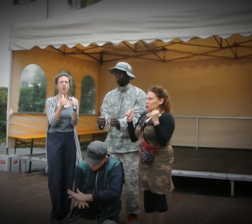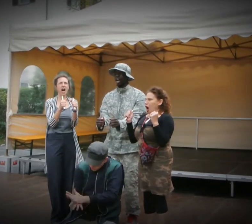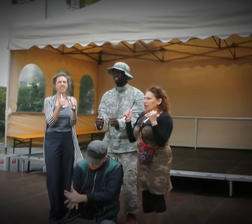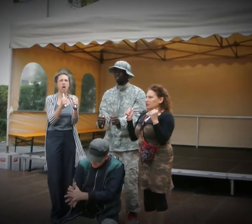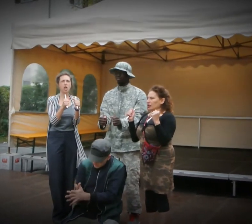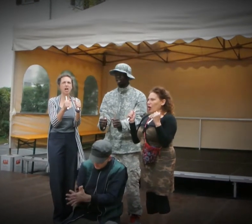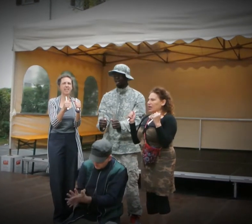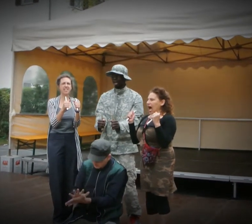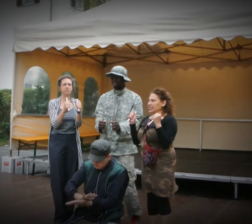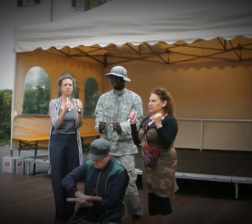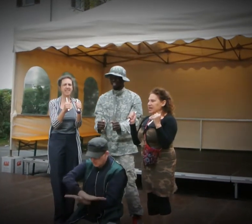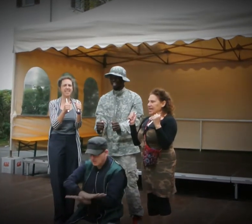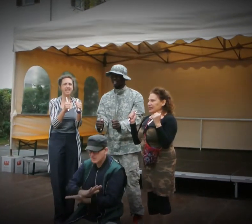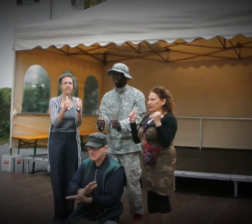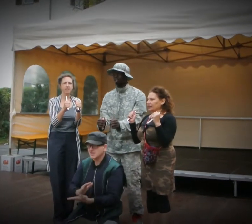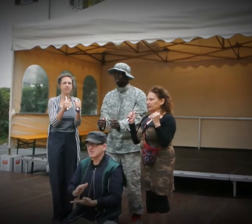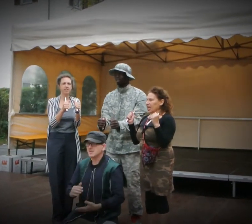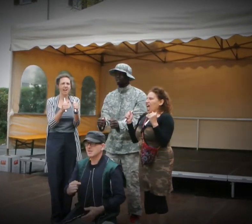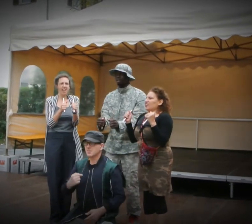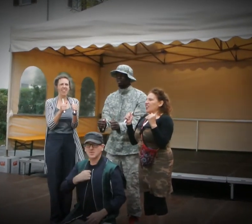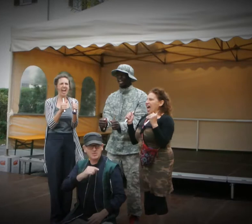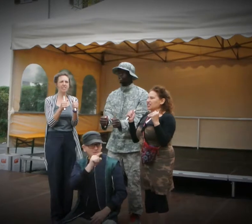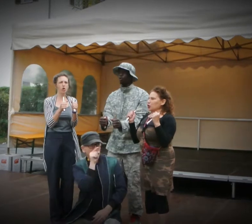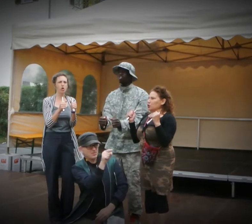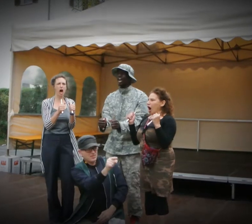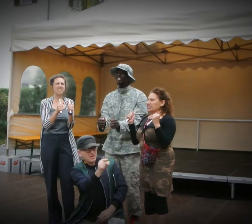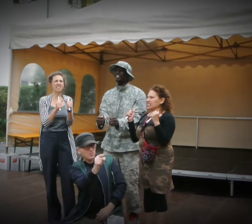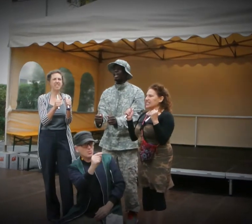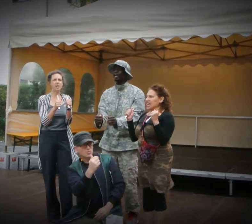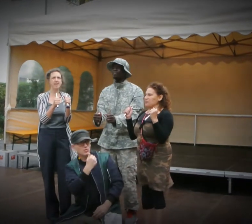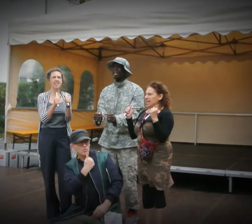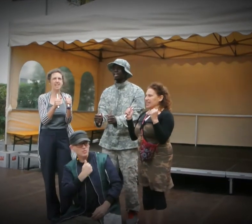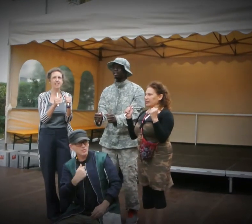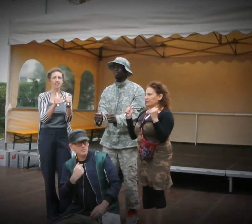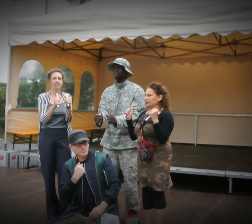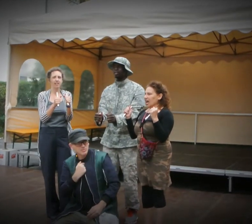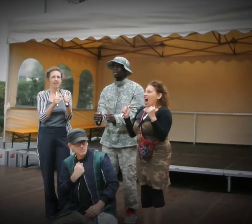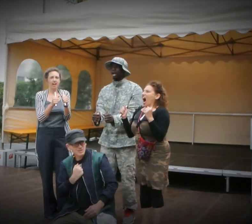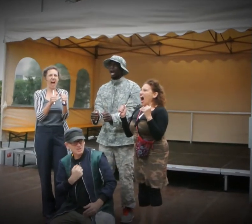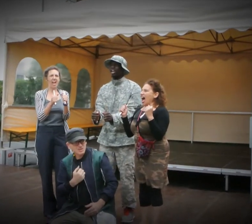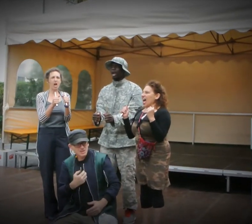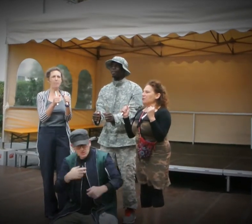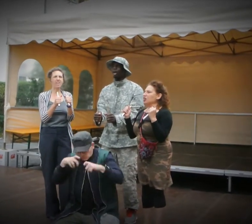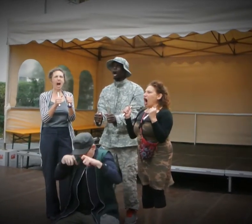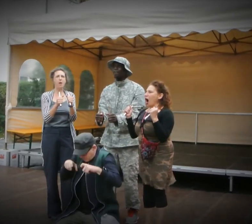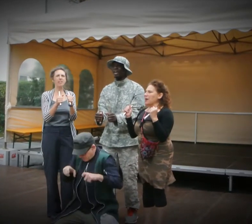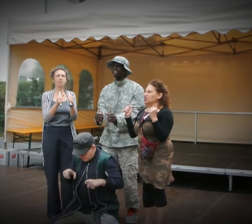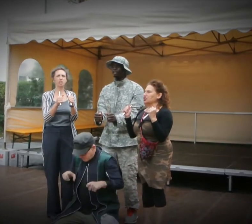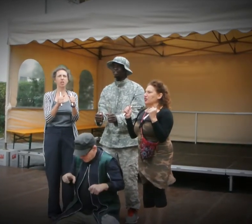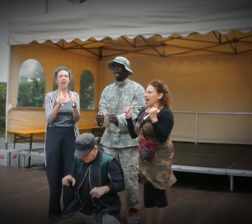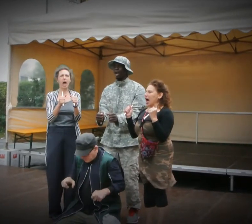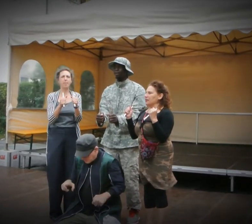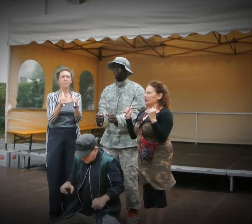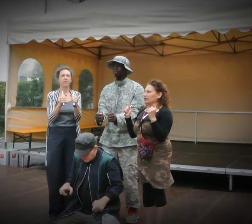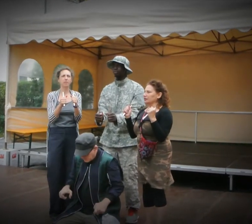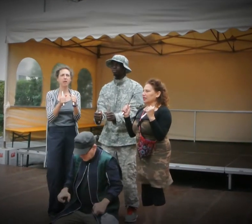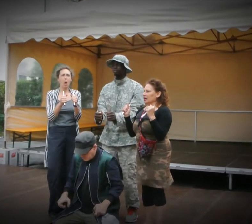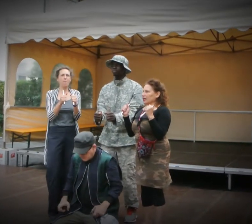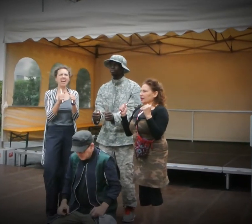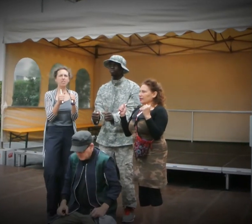not look at me. They do not see me. I am garbage to them.